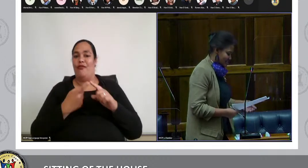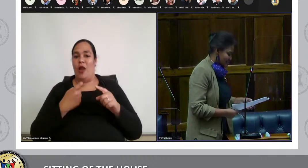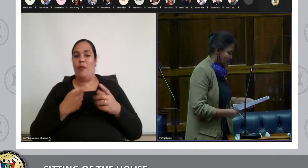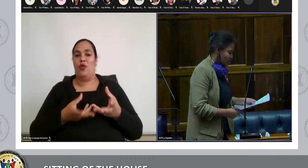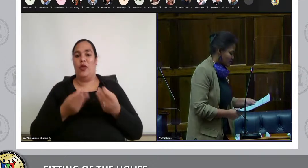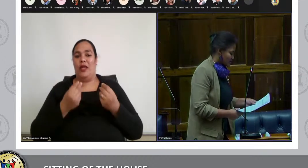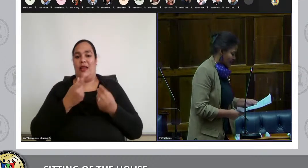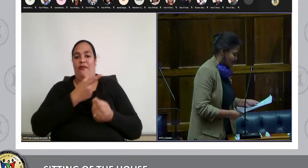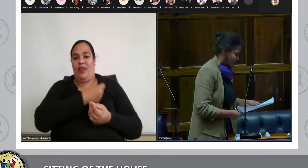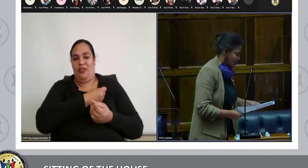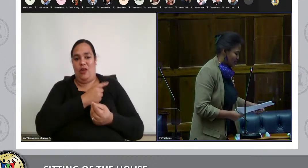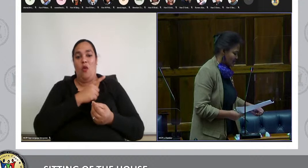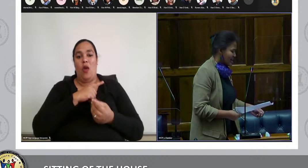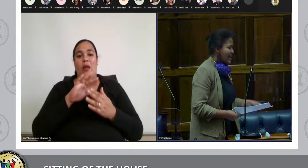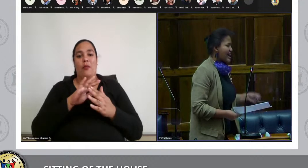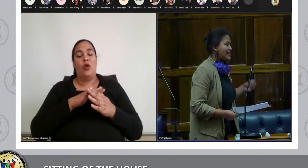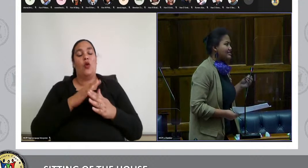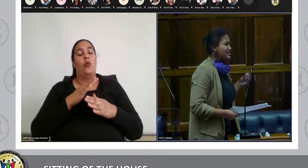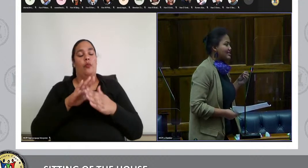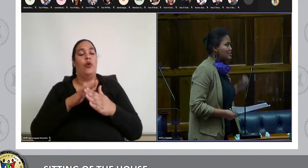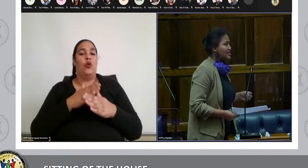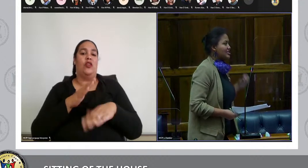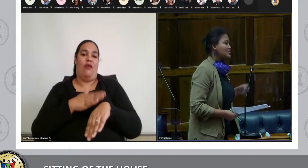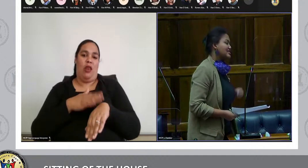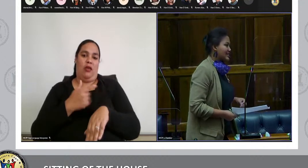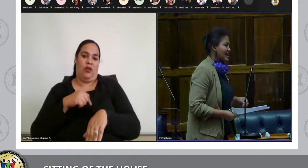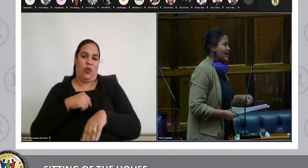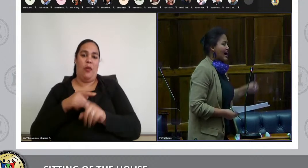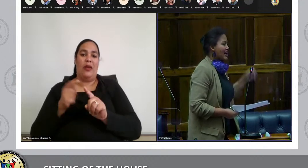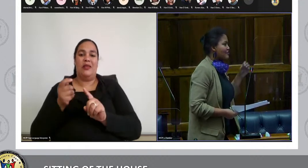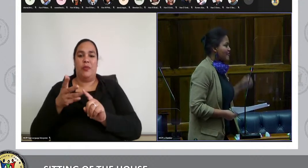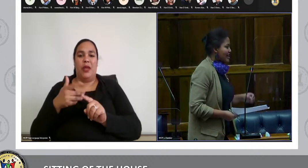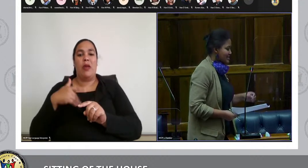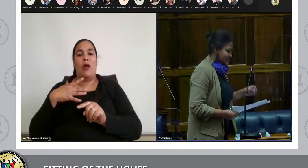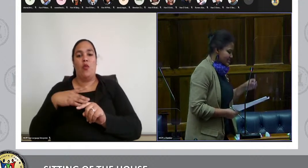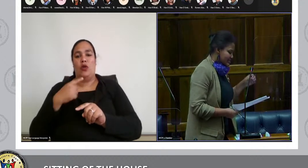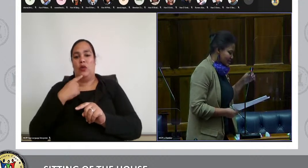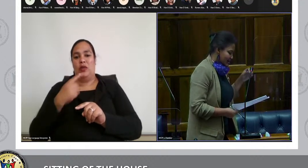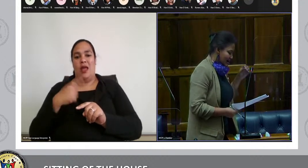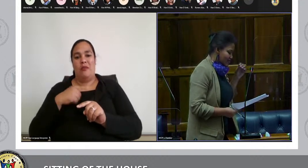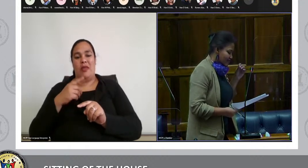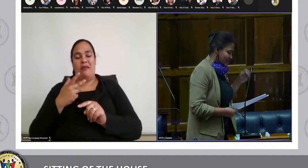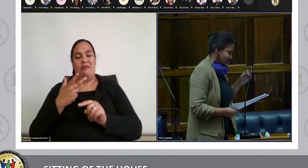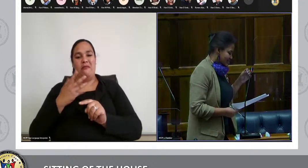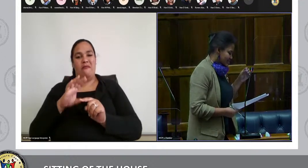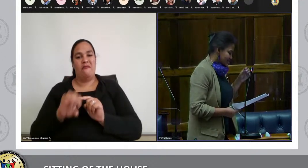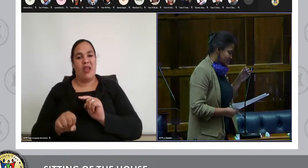get vaccines because of how late we are. And Speaker, I just want to say, I find